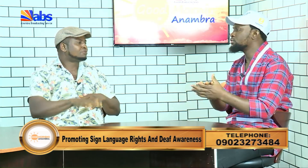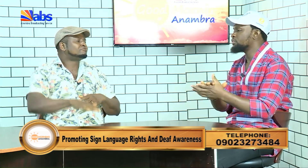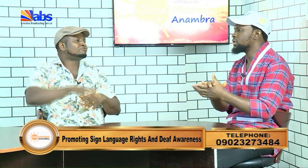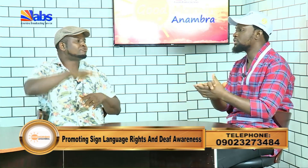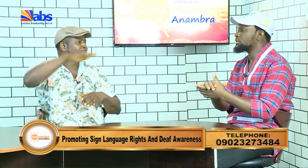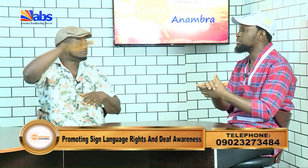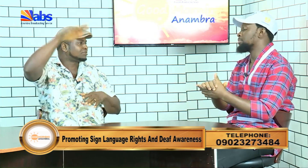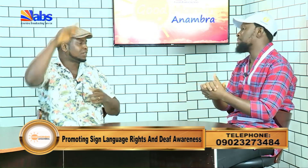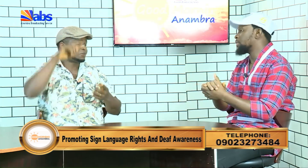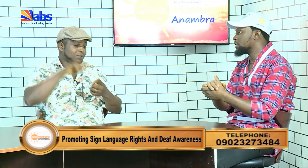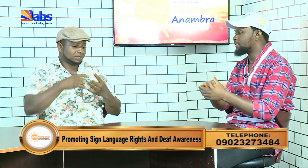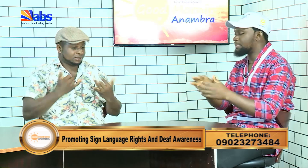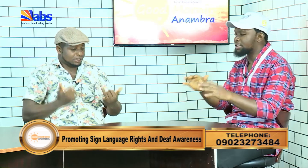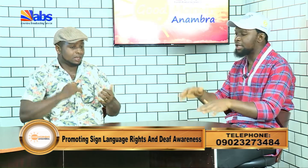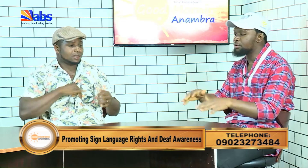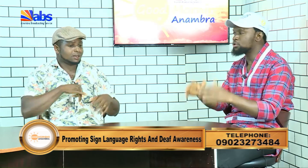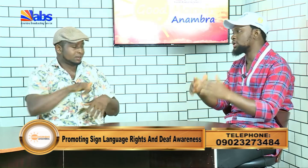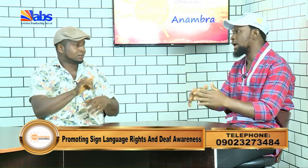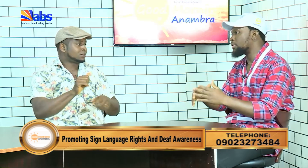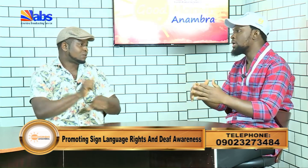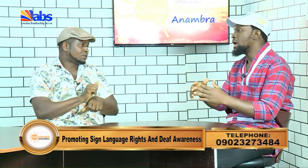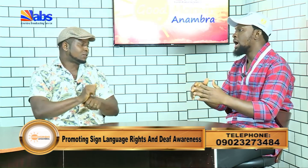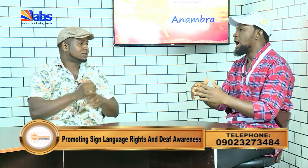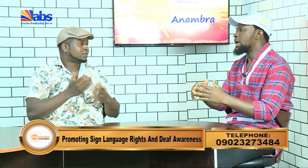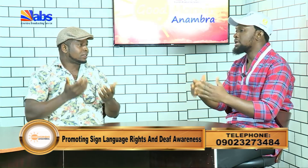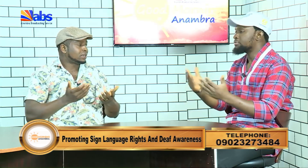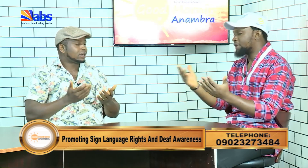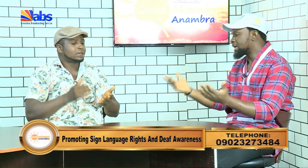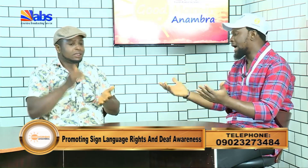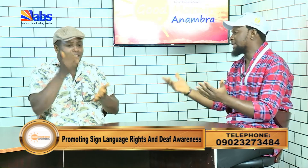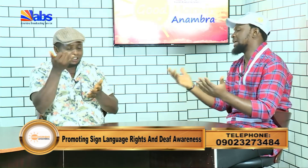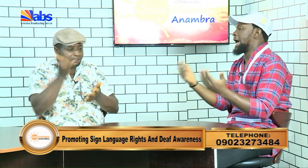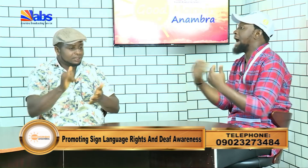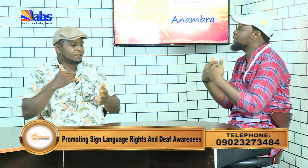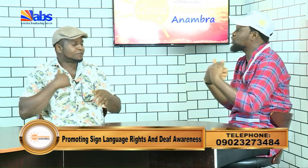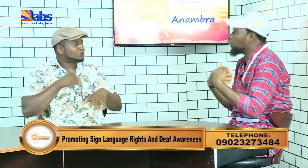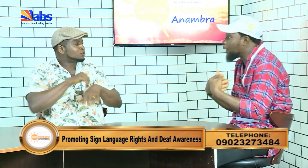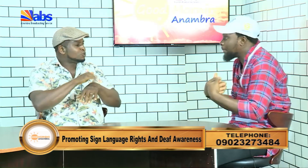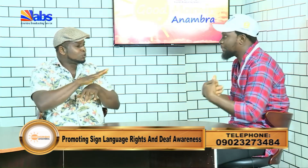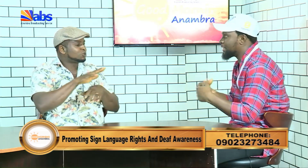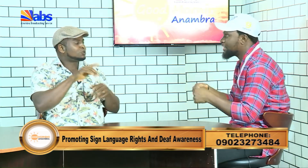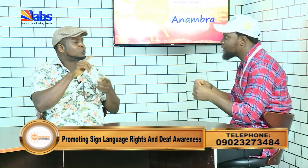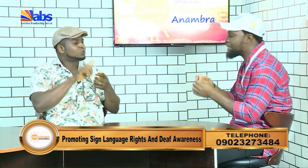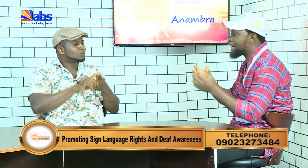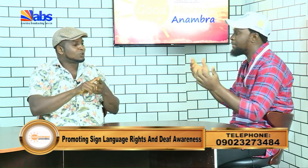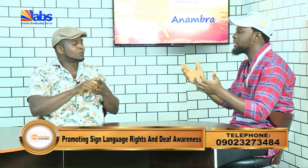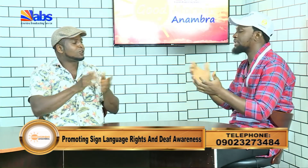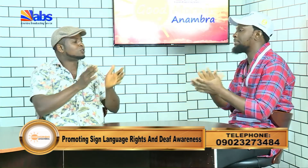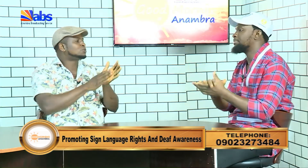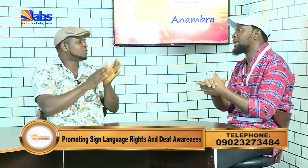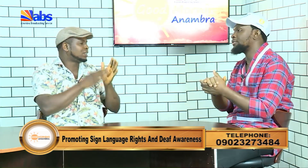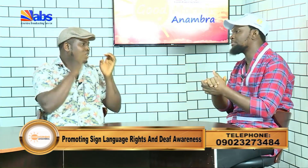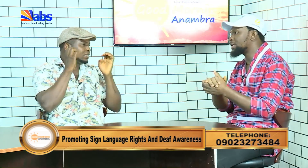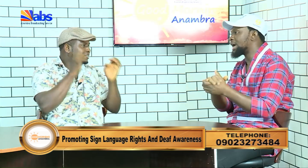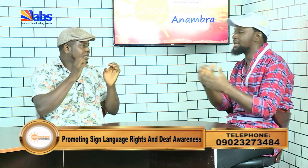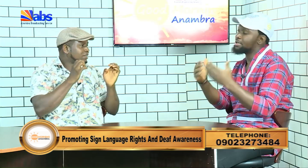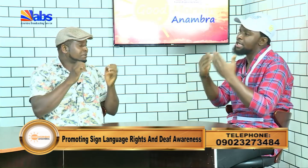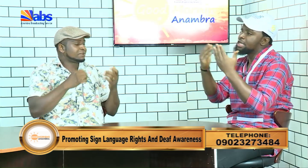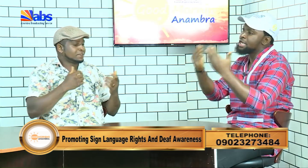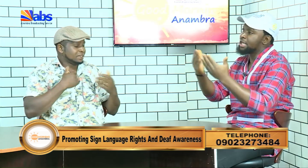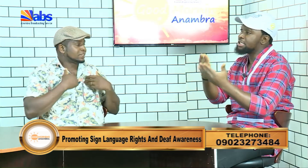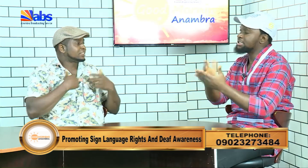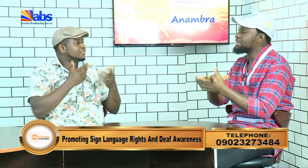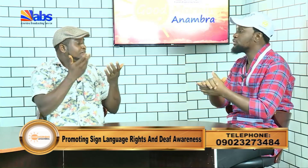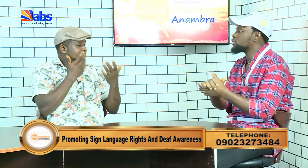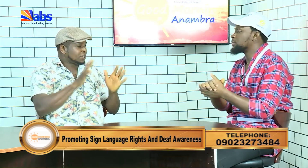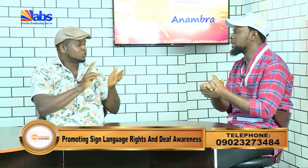good relationship with my parents from my childhood to now. And right now, I have a job. My parents are proud of me, and